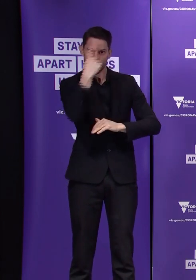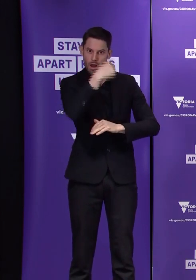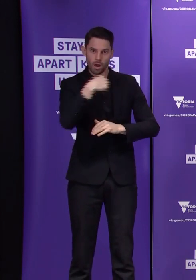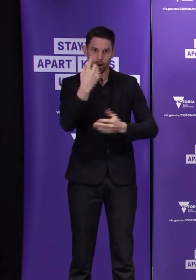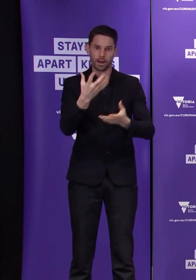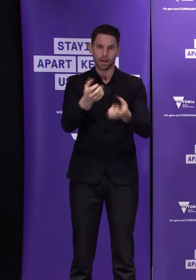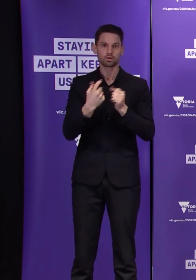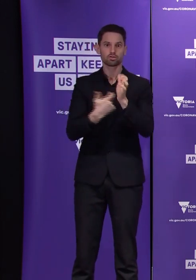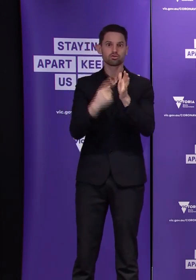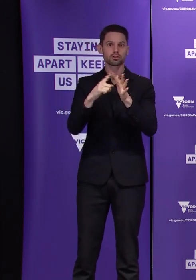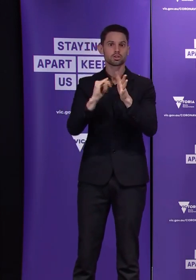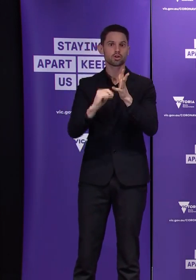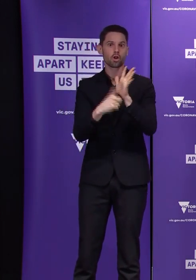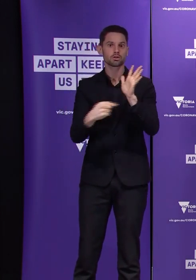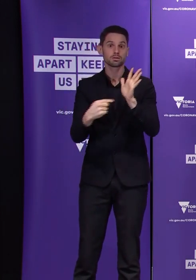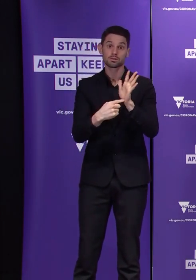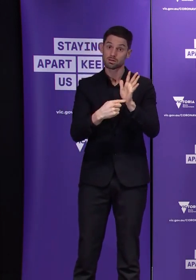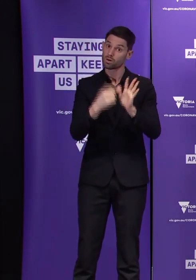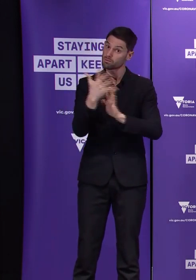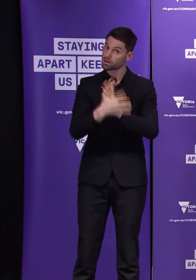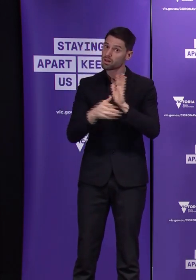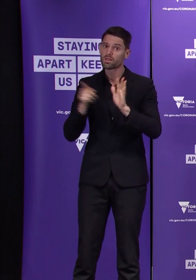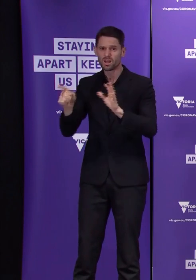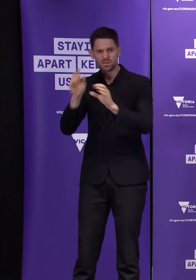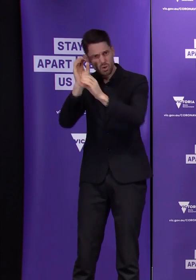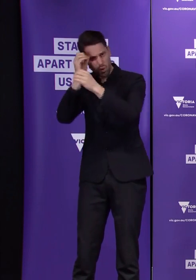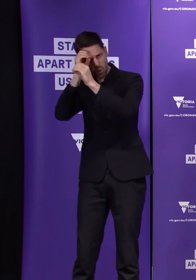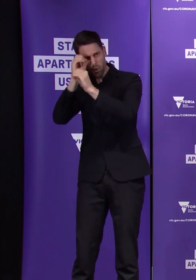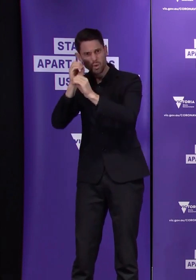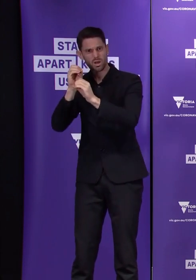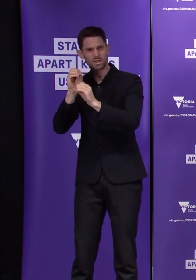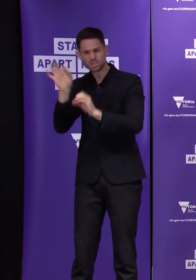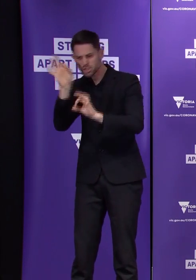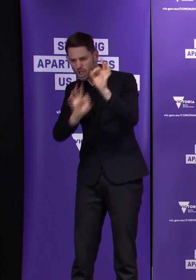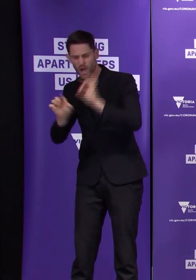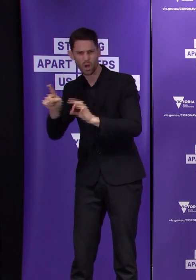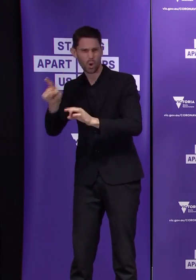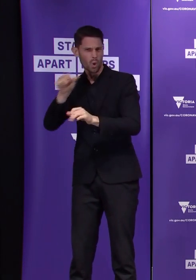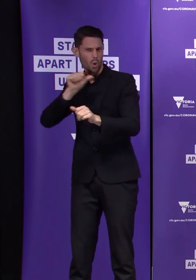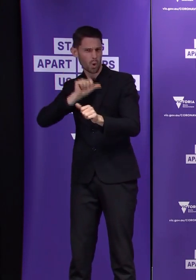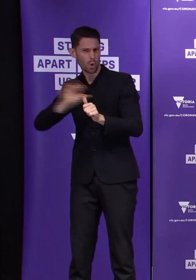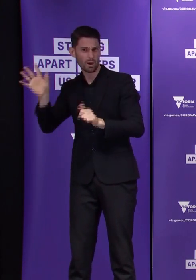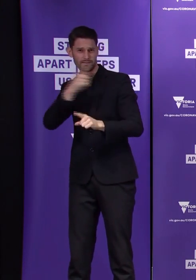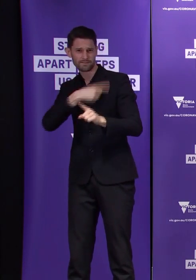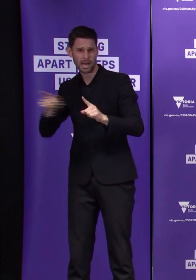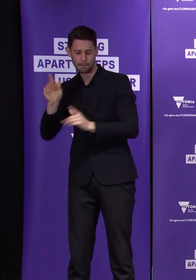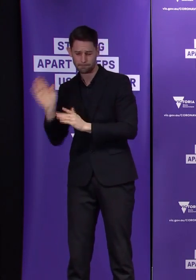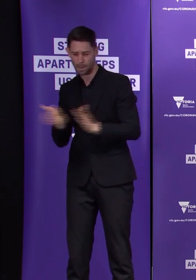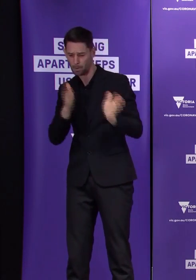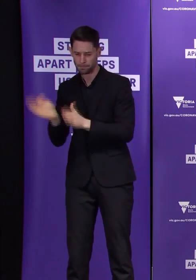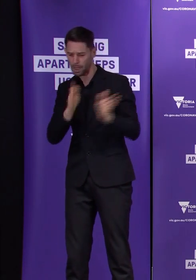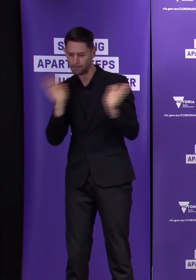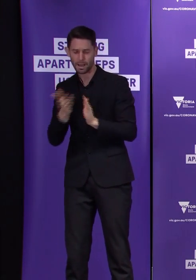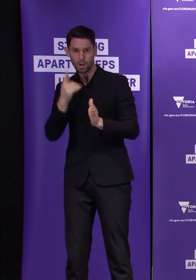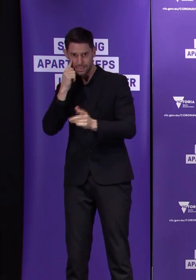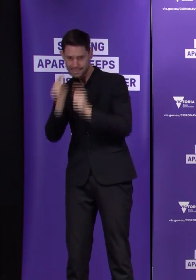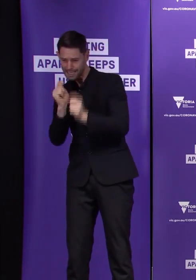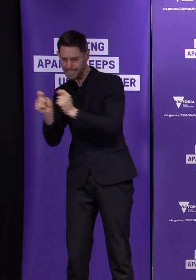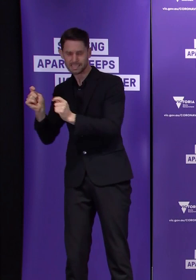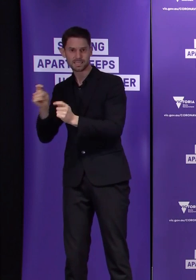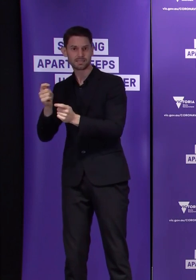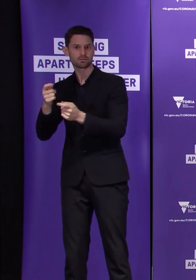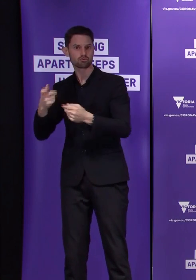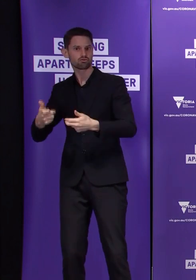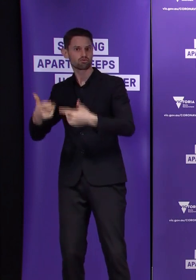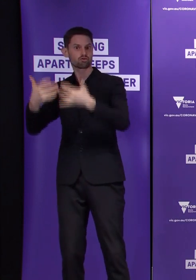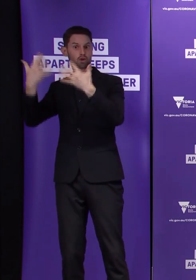effort's being made to turn around those test results as quickly as possible. That particular test result was within 24 hours. So if you've